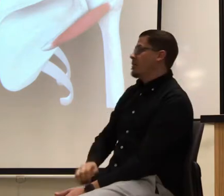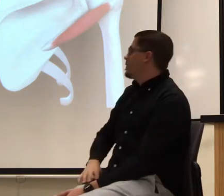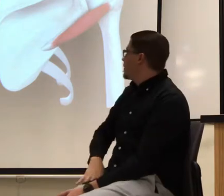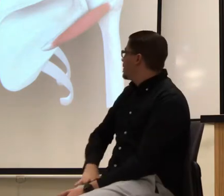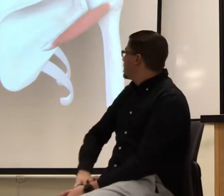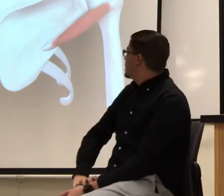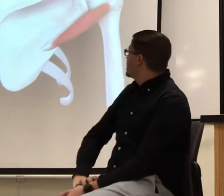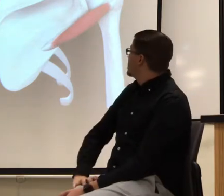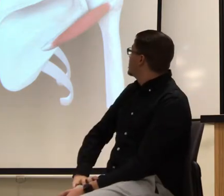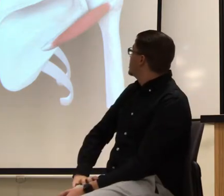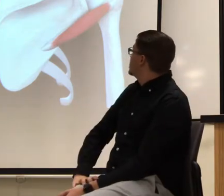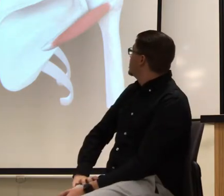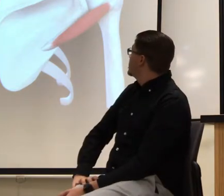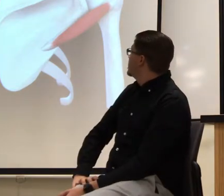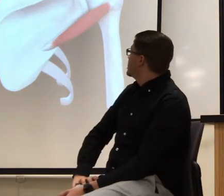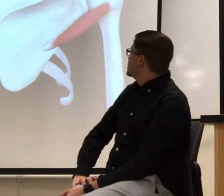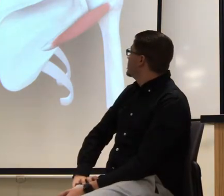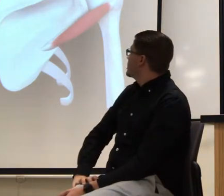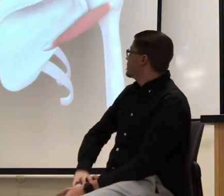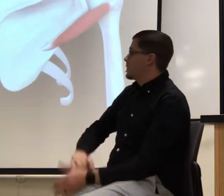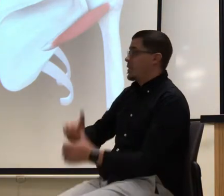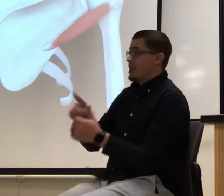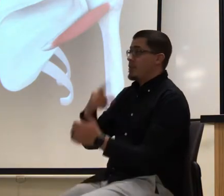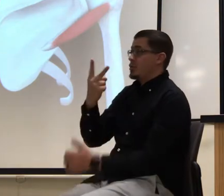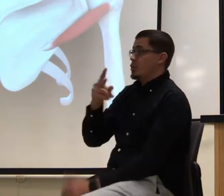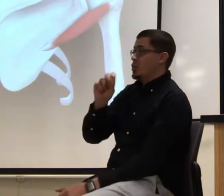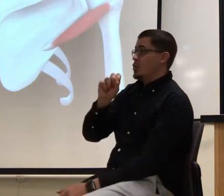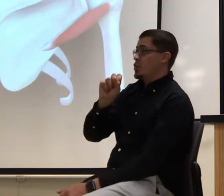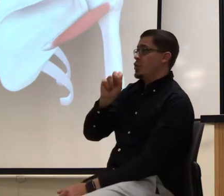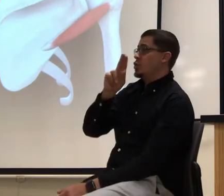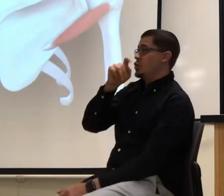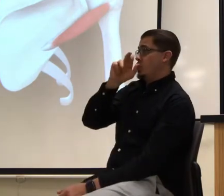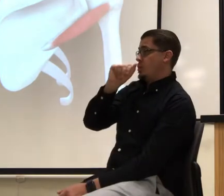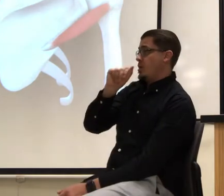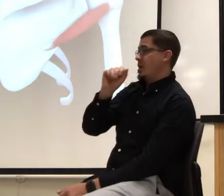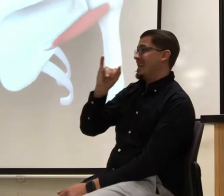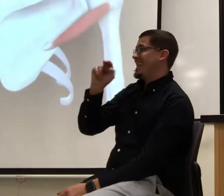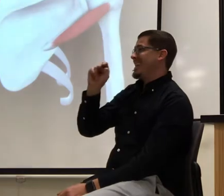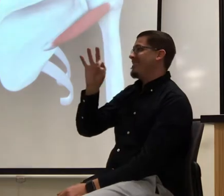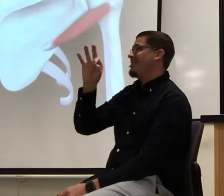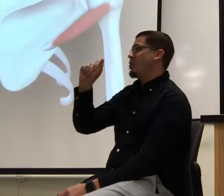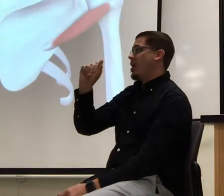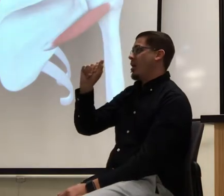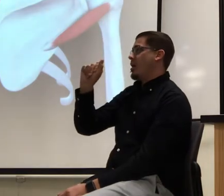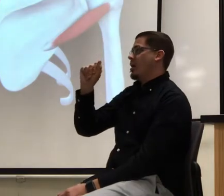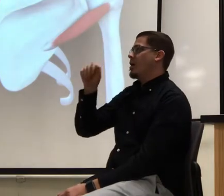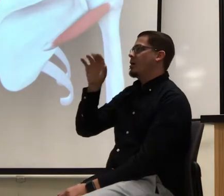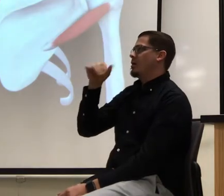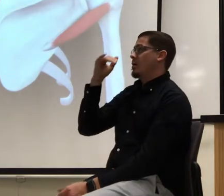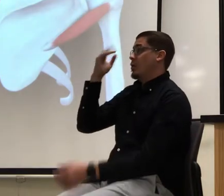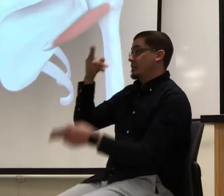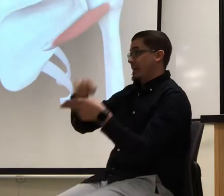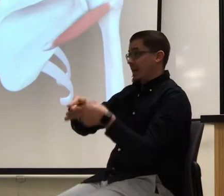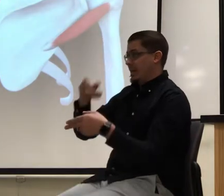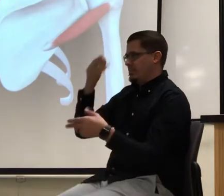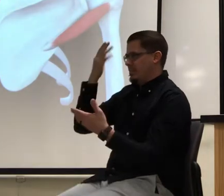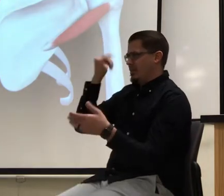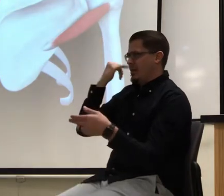Now the first two, the supra and the infraspinatus, those muscle names, well I don't know if you figured it out,